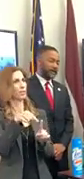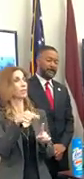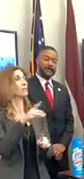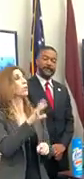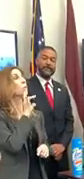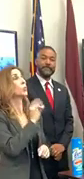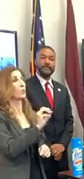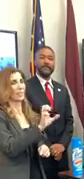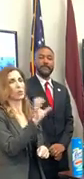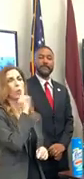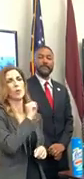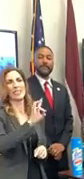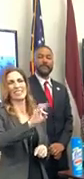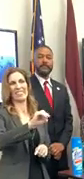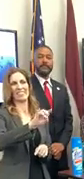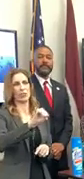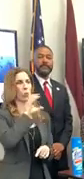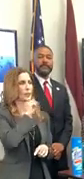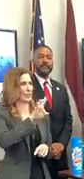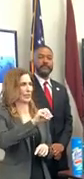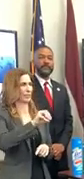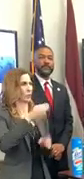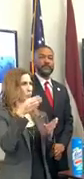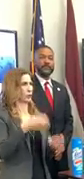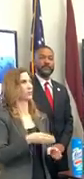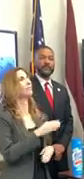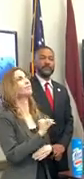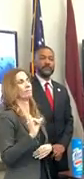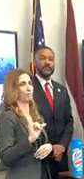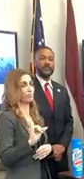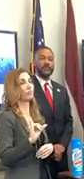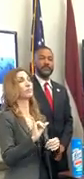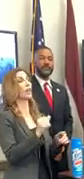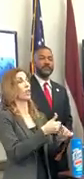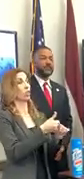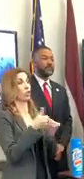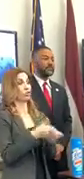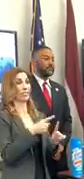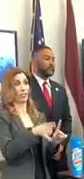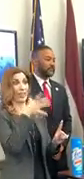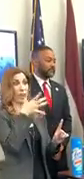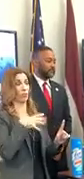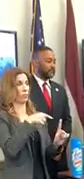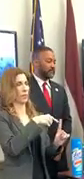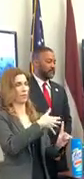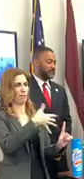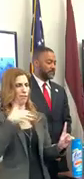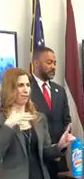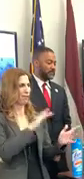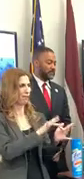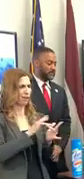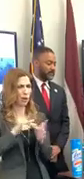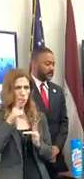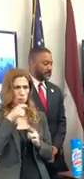70-year-old. Yes. So the contact tracing for her is mostly